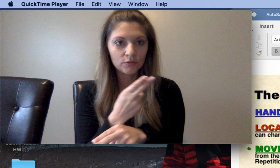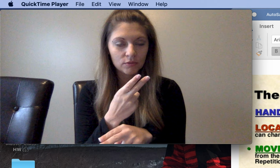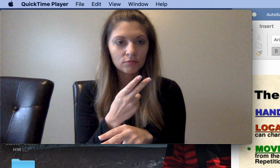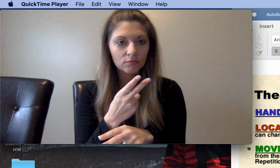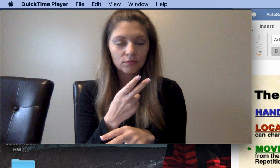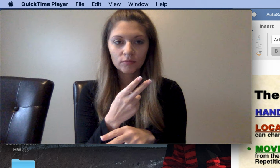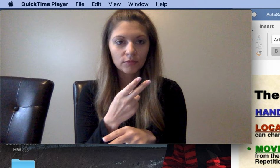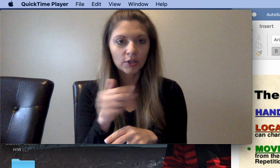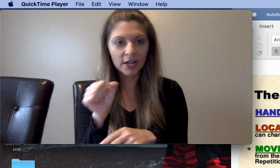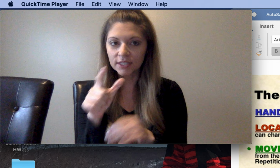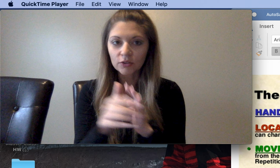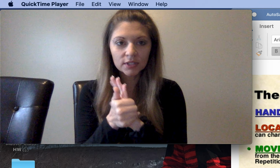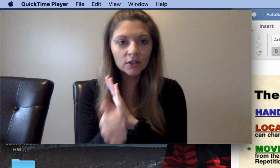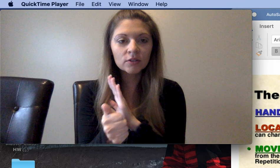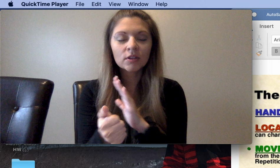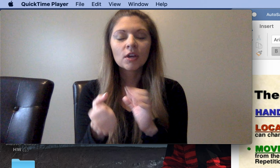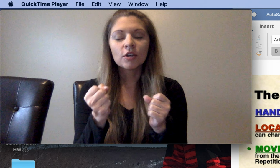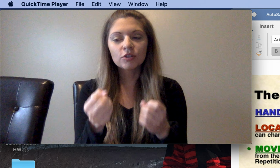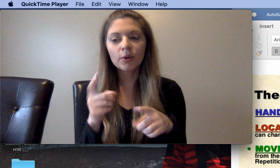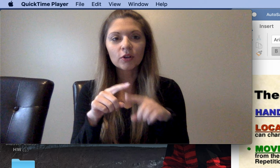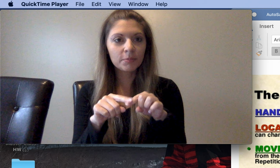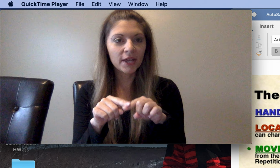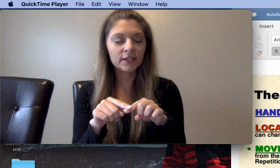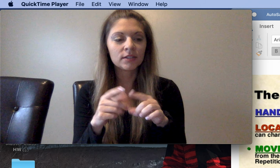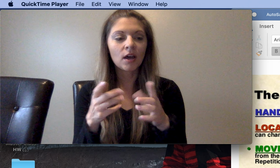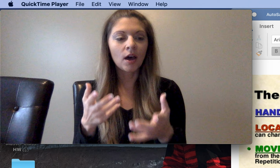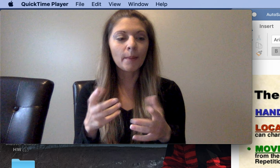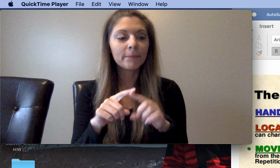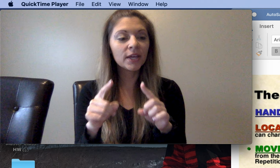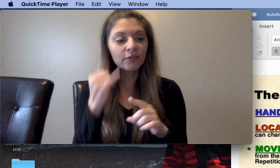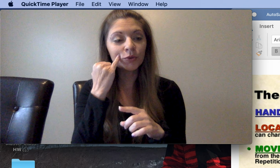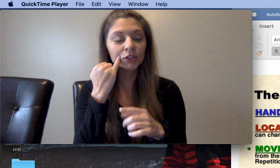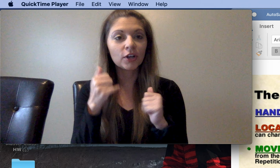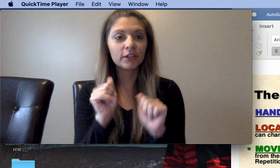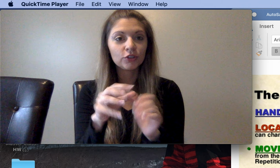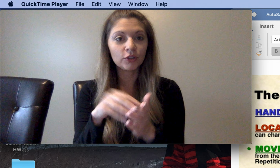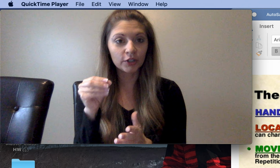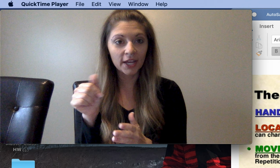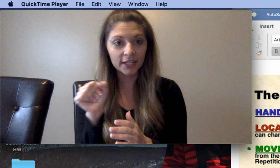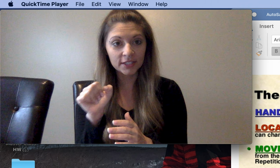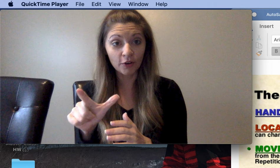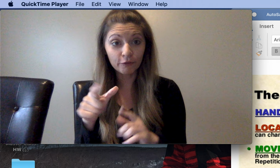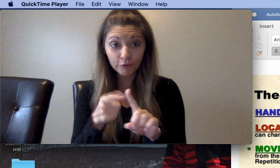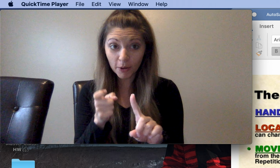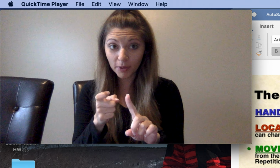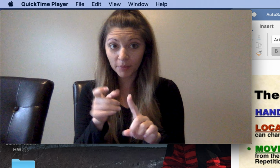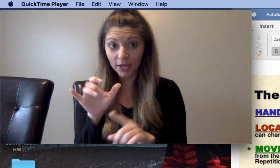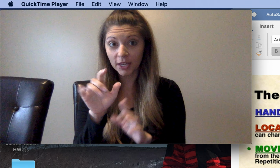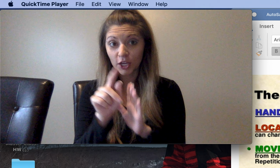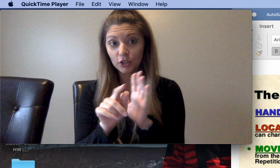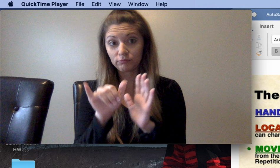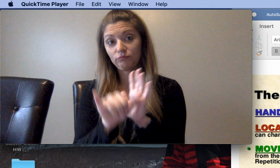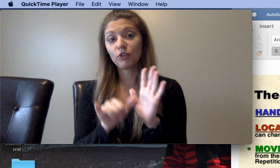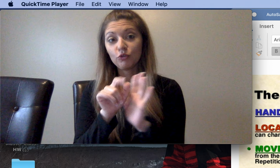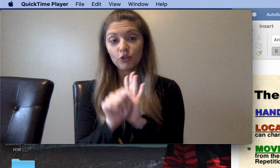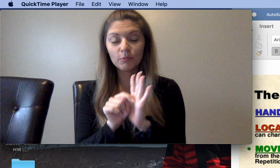just use their ASL skills. So it all depends. But if you are trying to learn ASL from